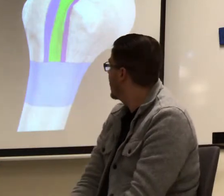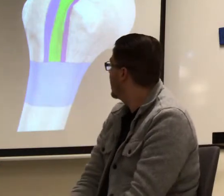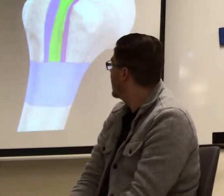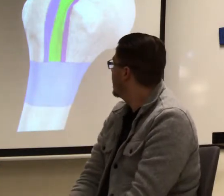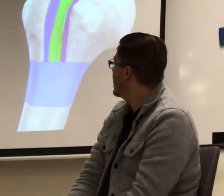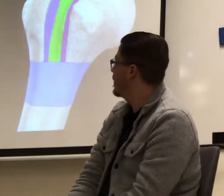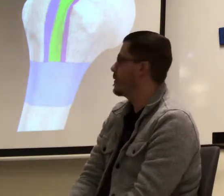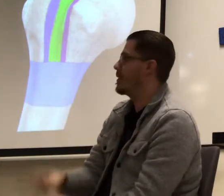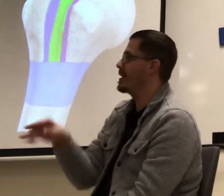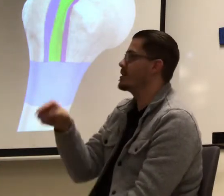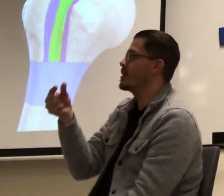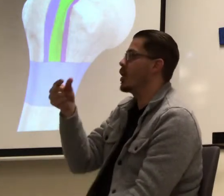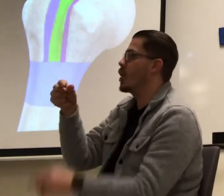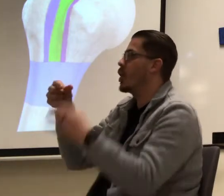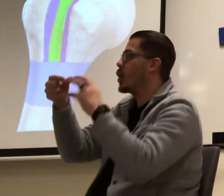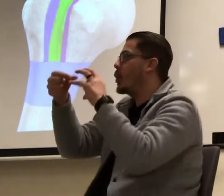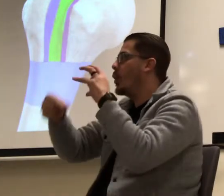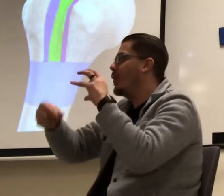A sulcus is a groove.